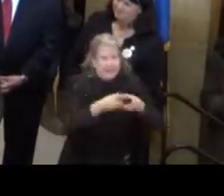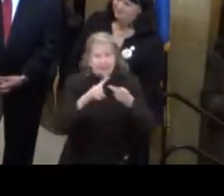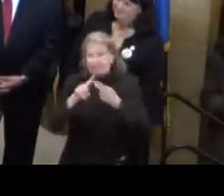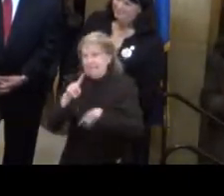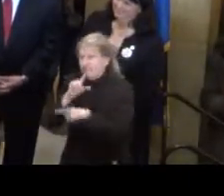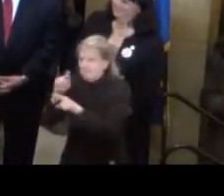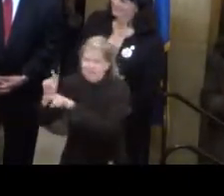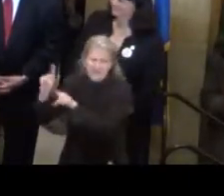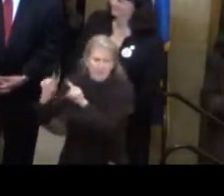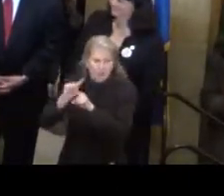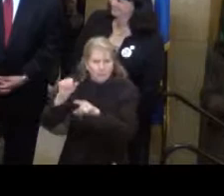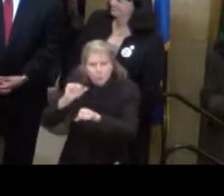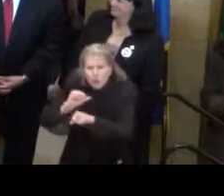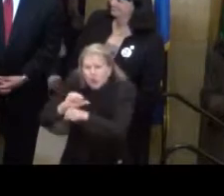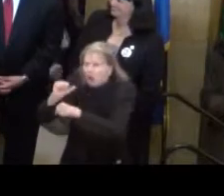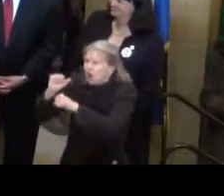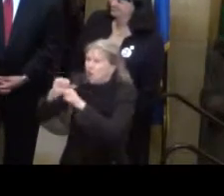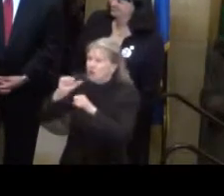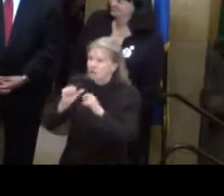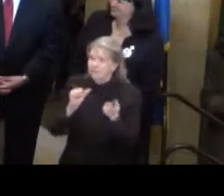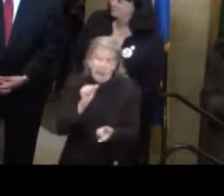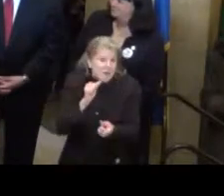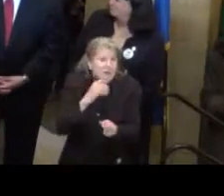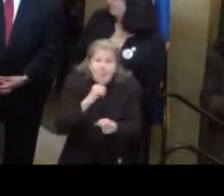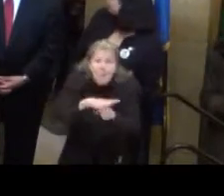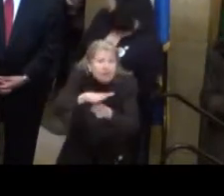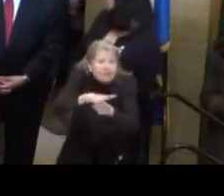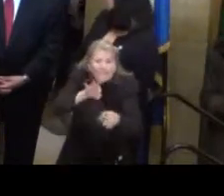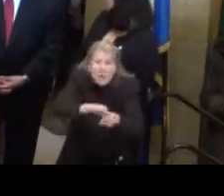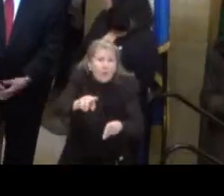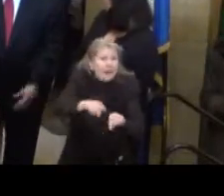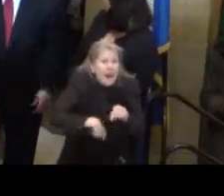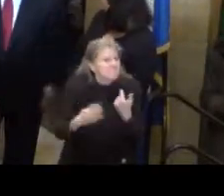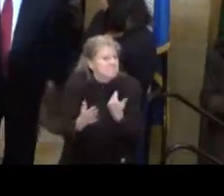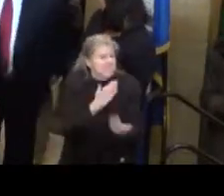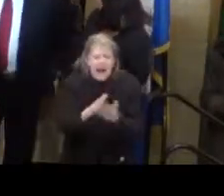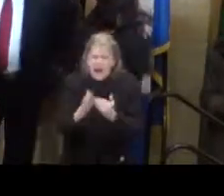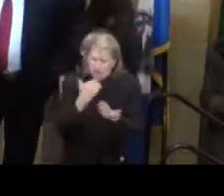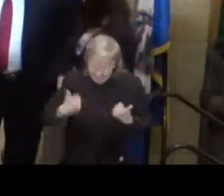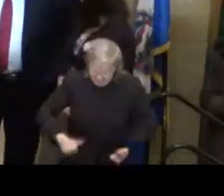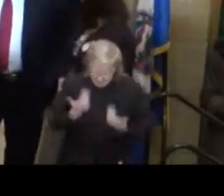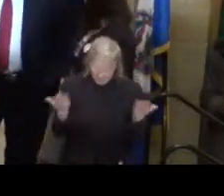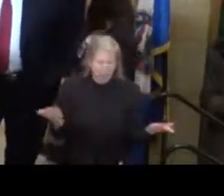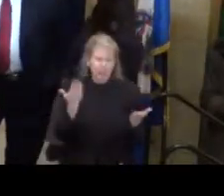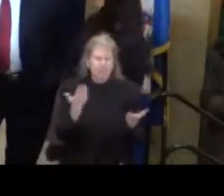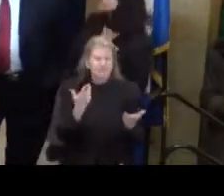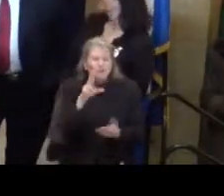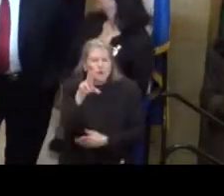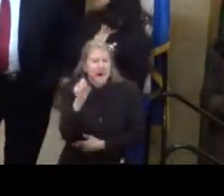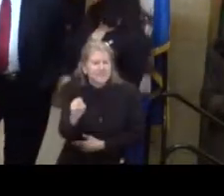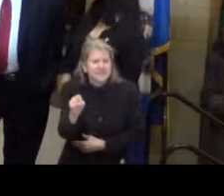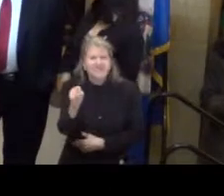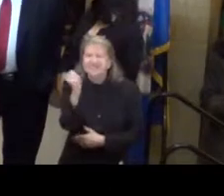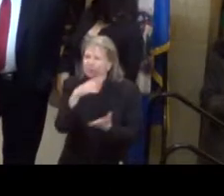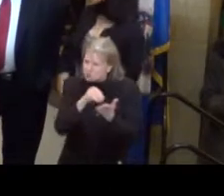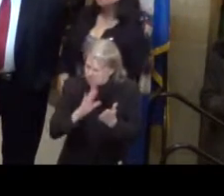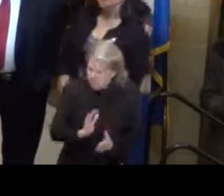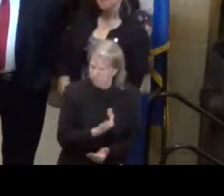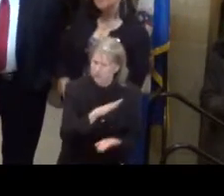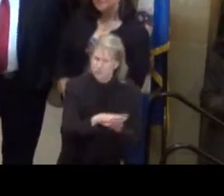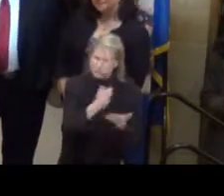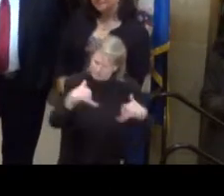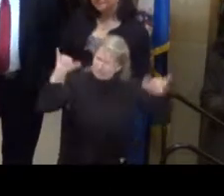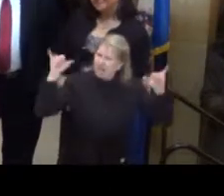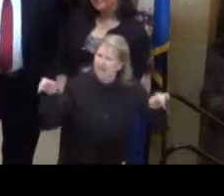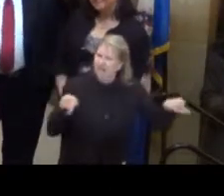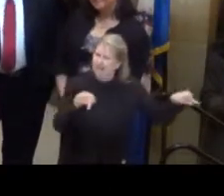You might not be old enough yet to vote. It doesn't matter. You are still a citizen of this country. You are still a student in our schools.